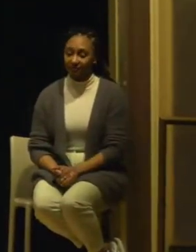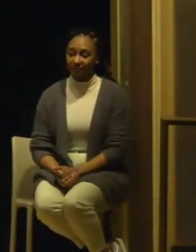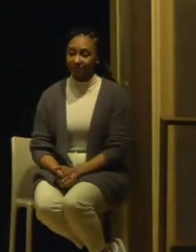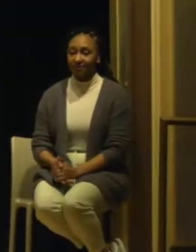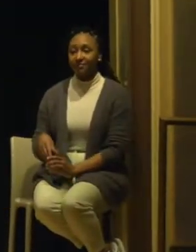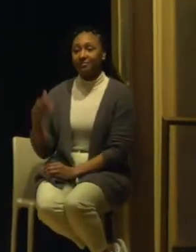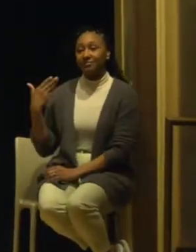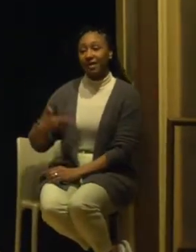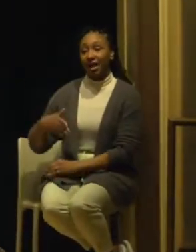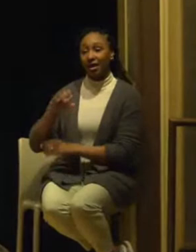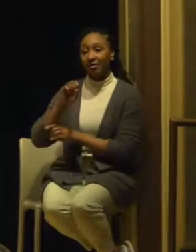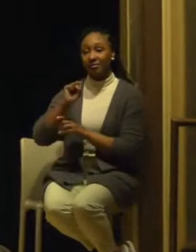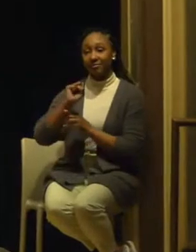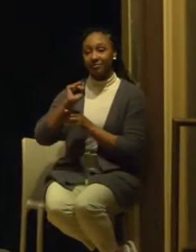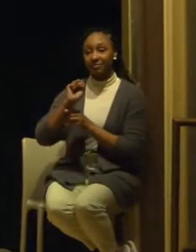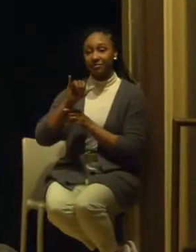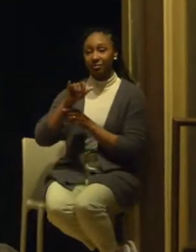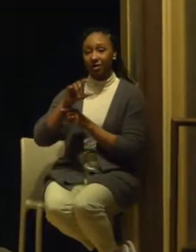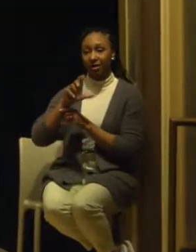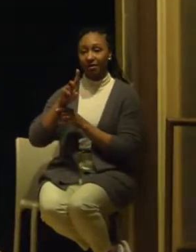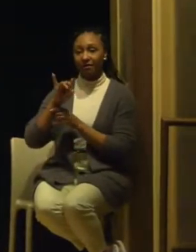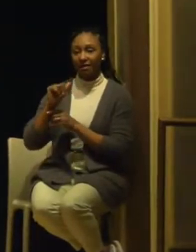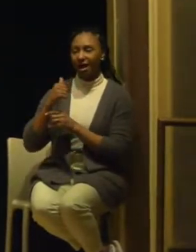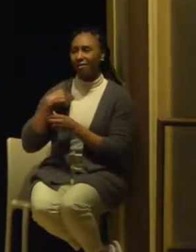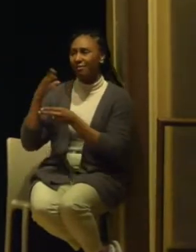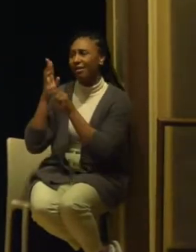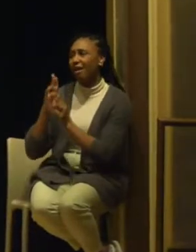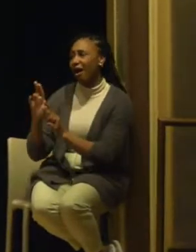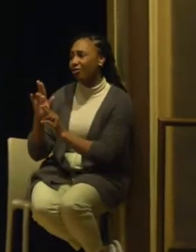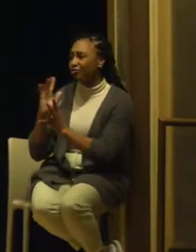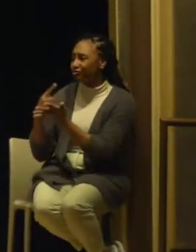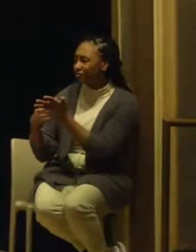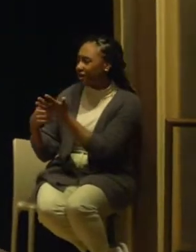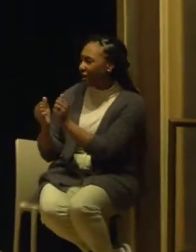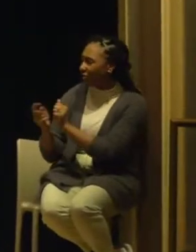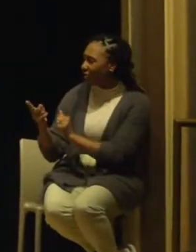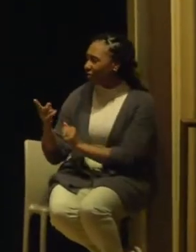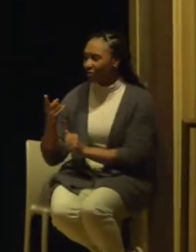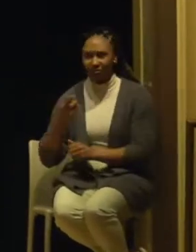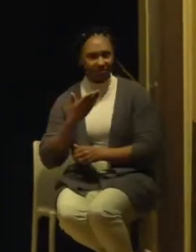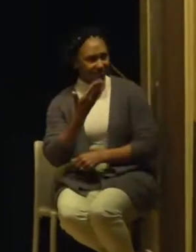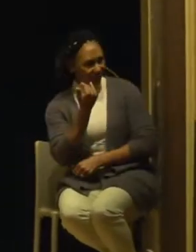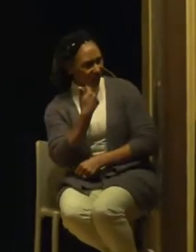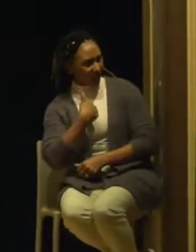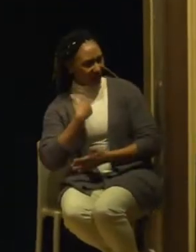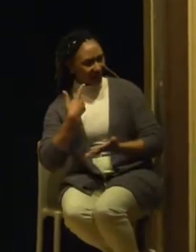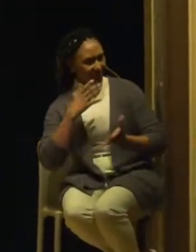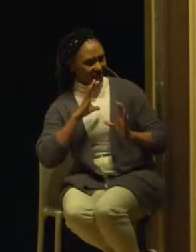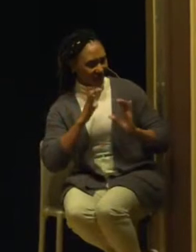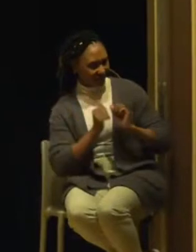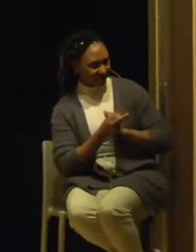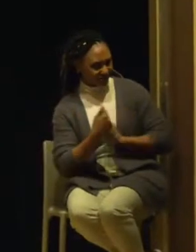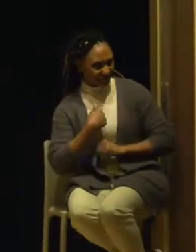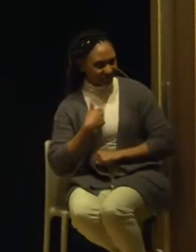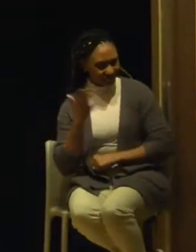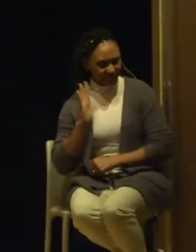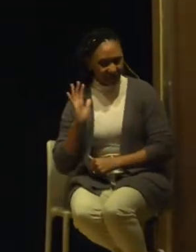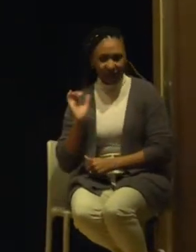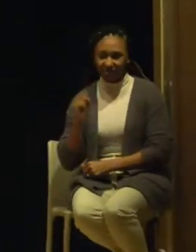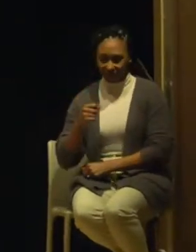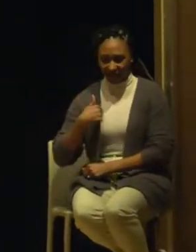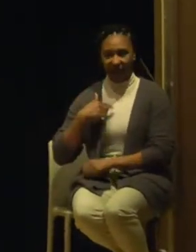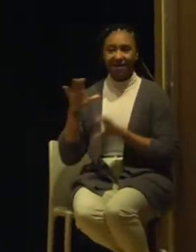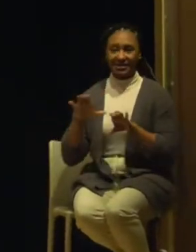I am so beyond honored to be in conversation with you this evening. Congratulations. We've done it once already. Yeah, if you were watching, I did something on our